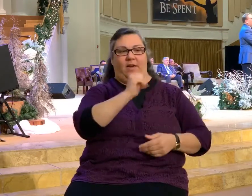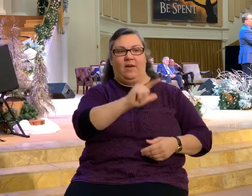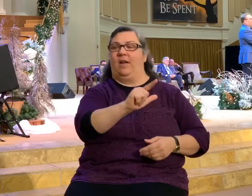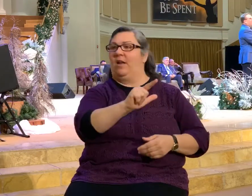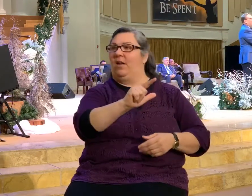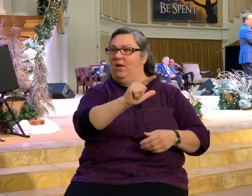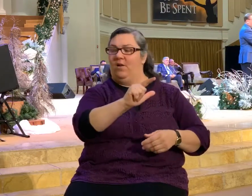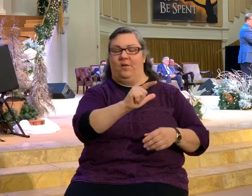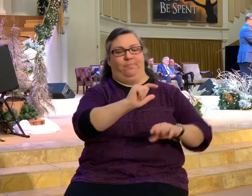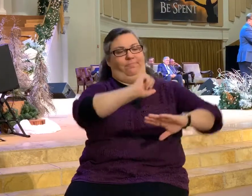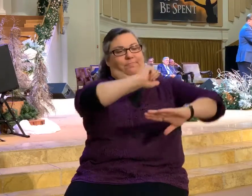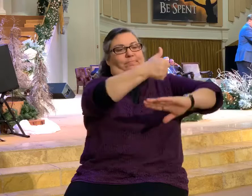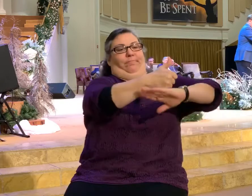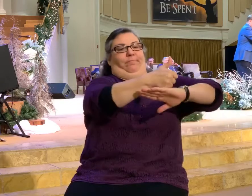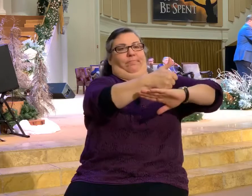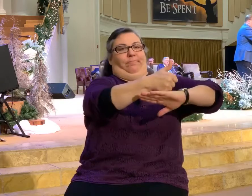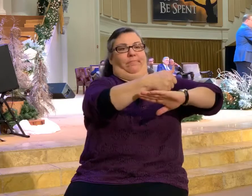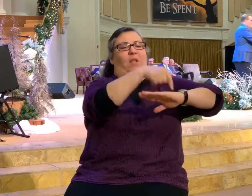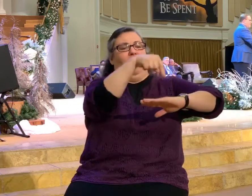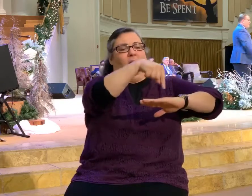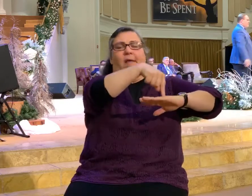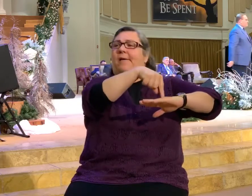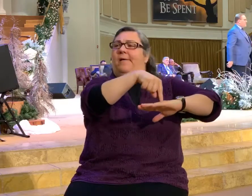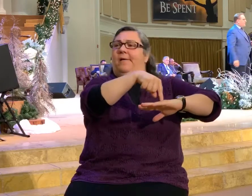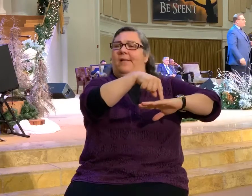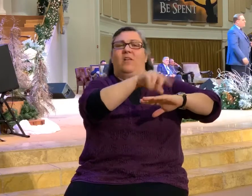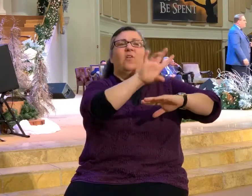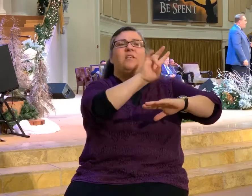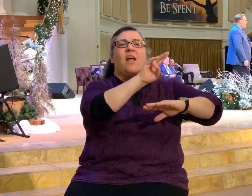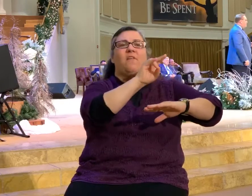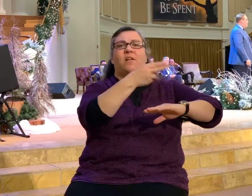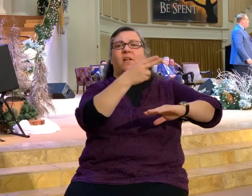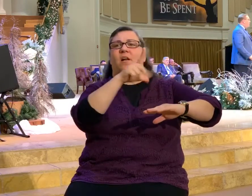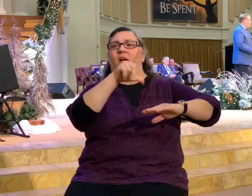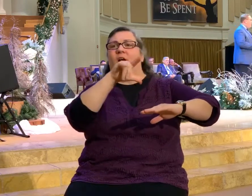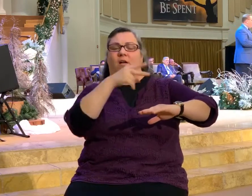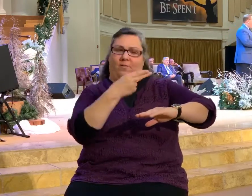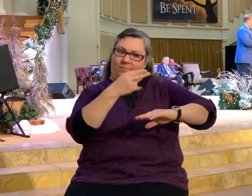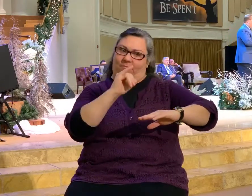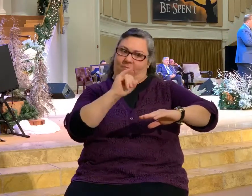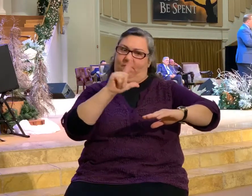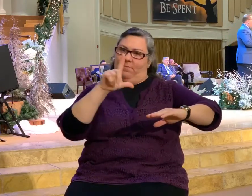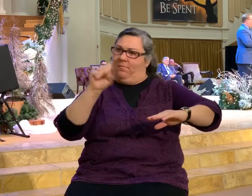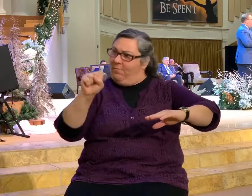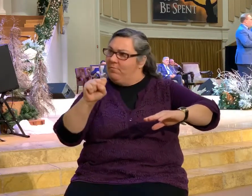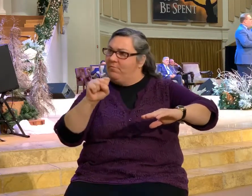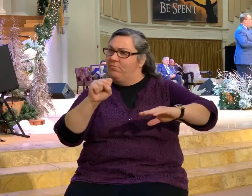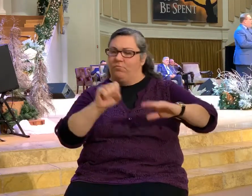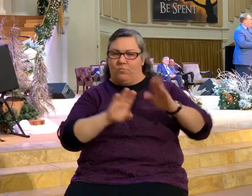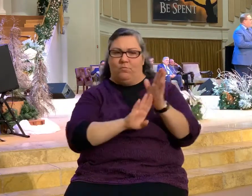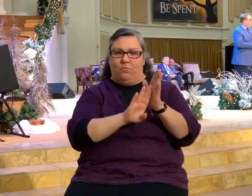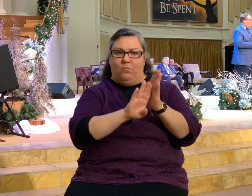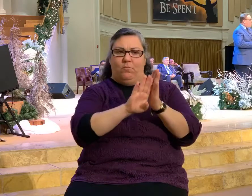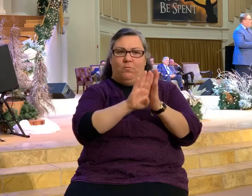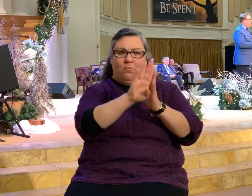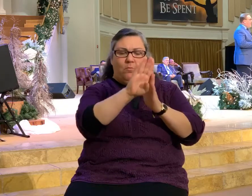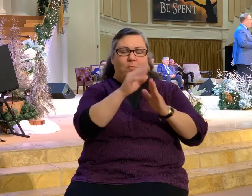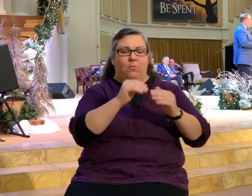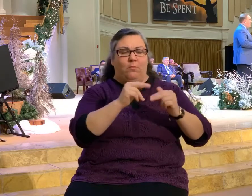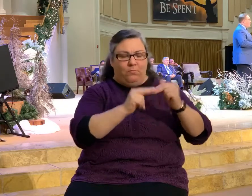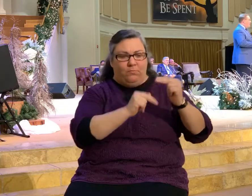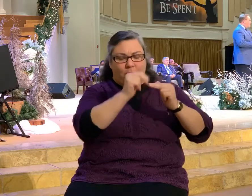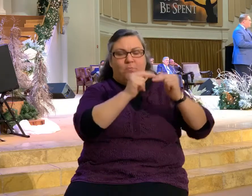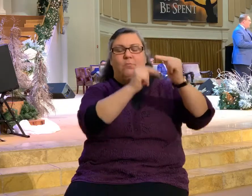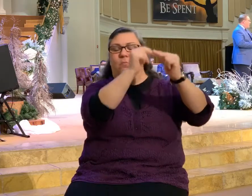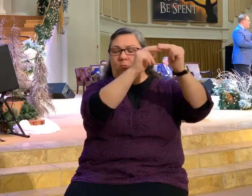From that little village, those seven hills begin to develop, and there below, building the mighty forum in the